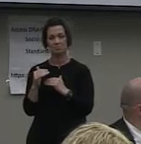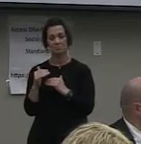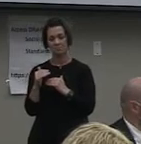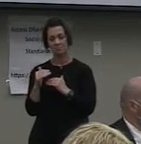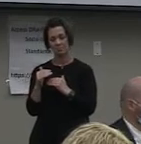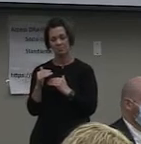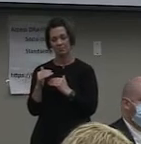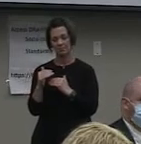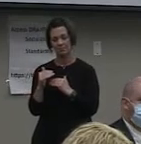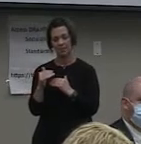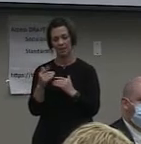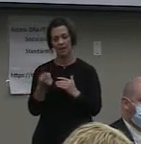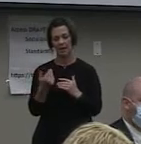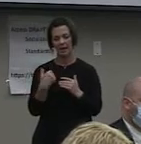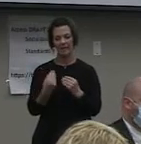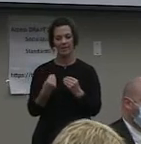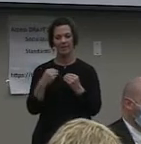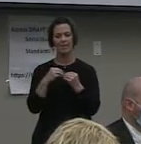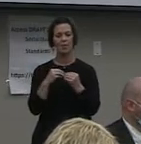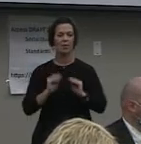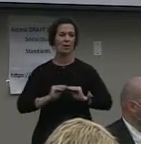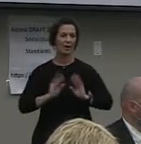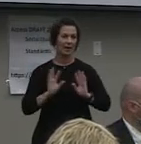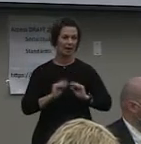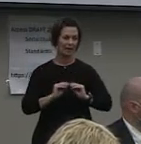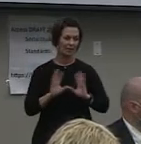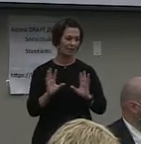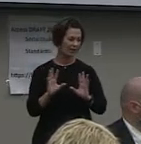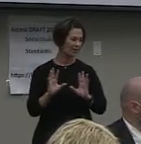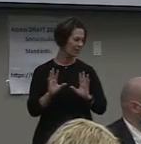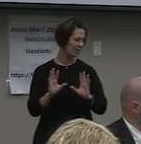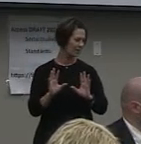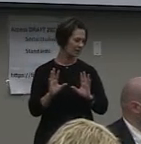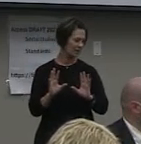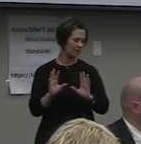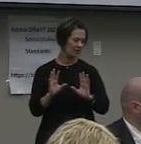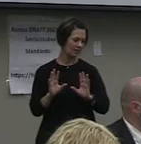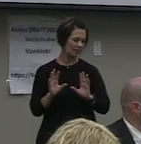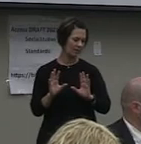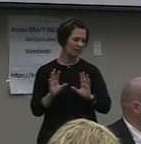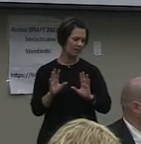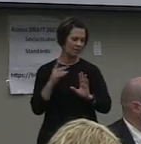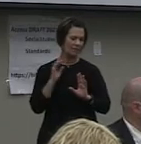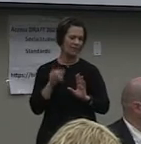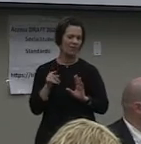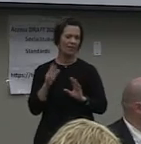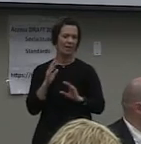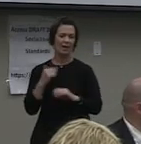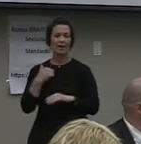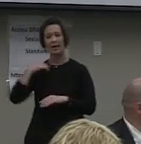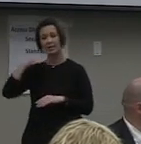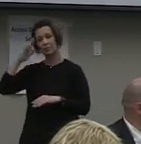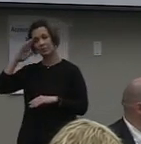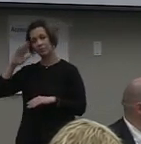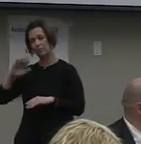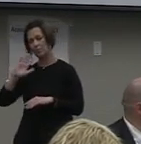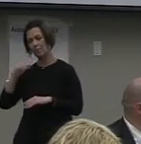I like clarity on that at some point. I know we will have a House Ed committee meeting as well.